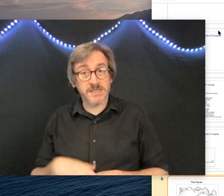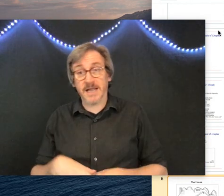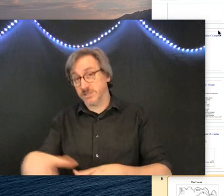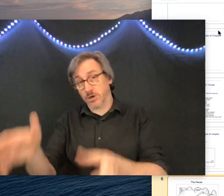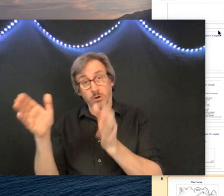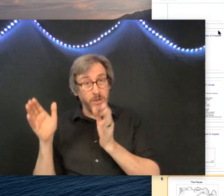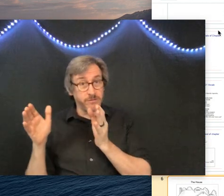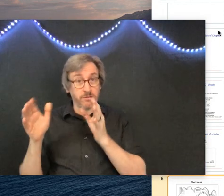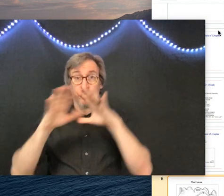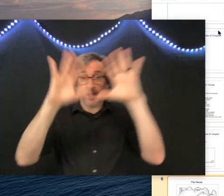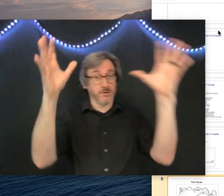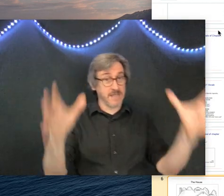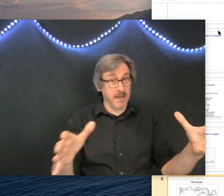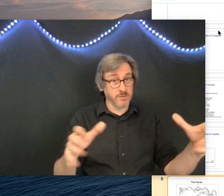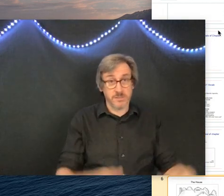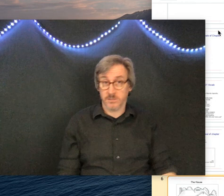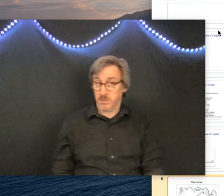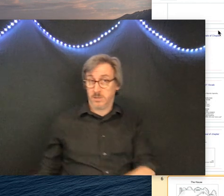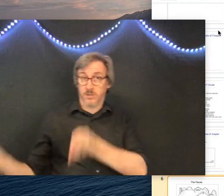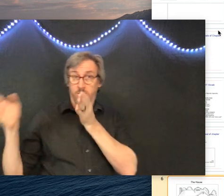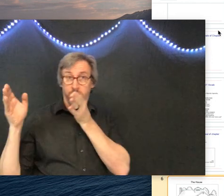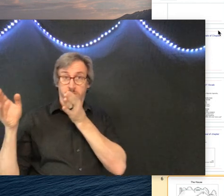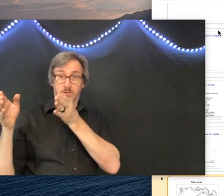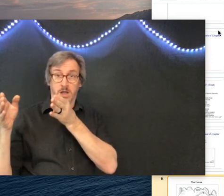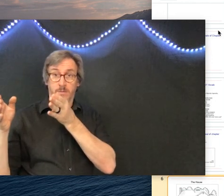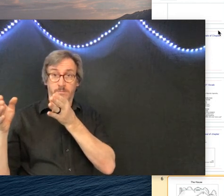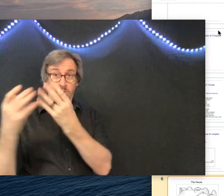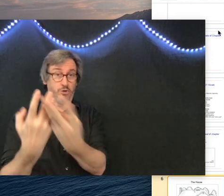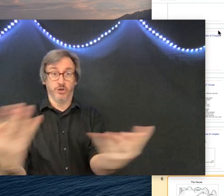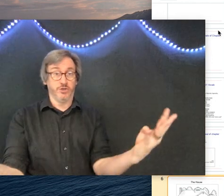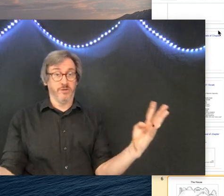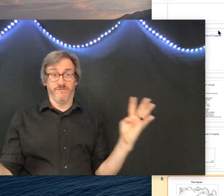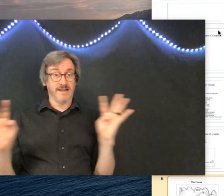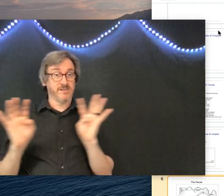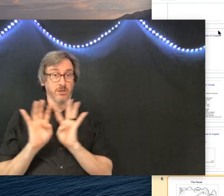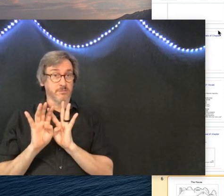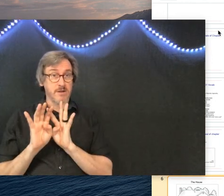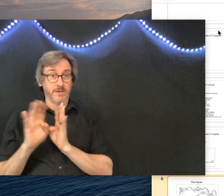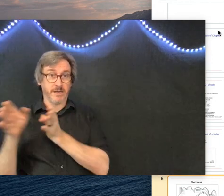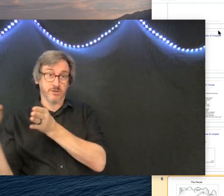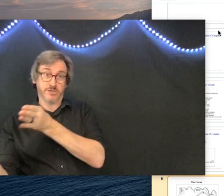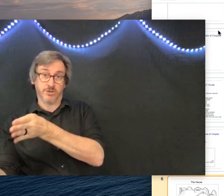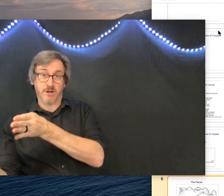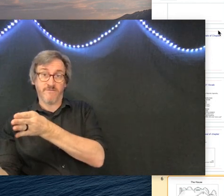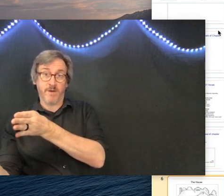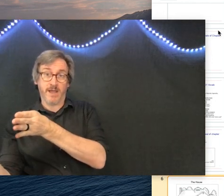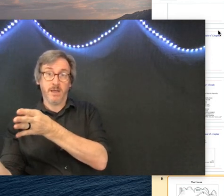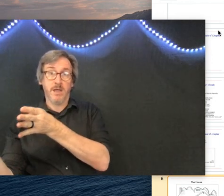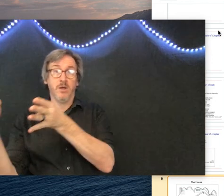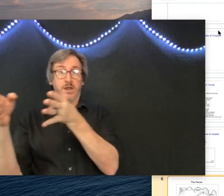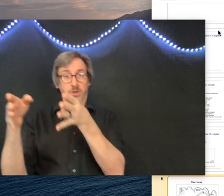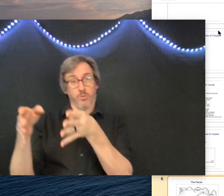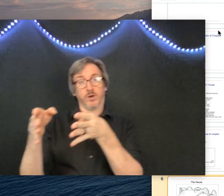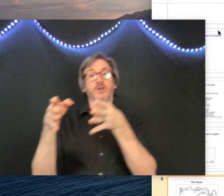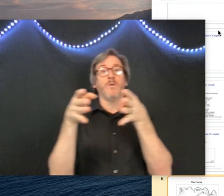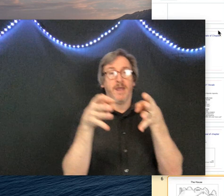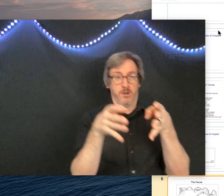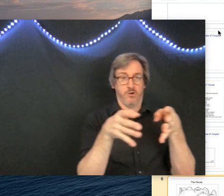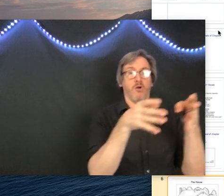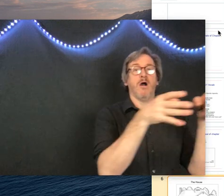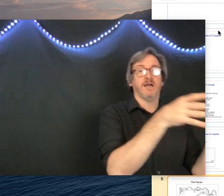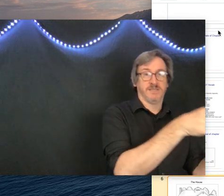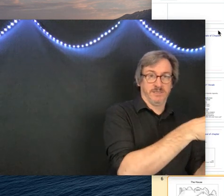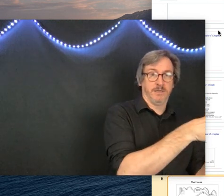with one side. Start with, okay, here's the house. You could do the fence all around it. Here's the driveway, and you work your